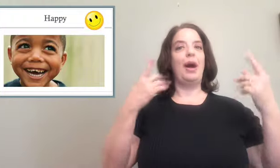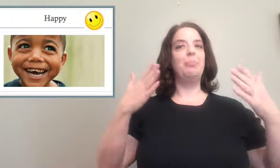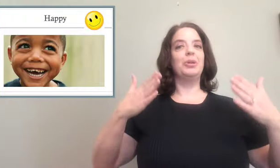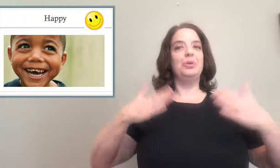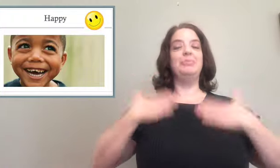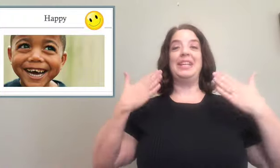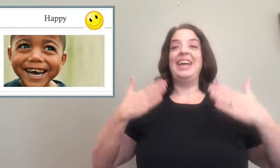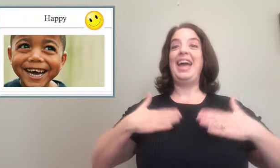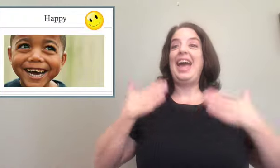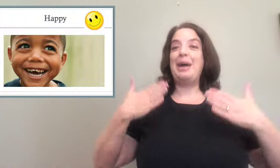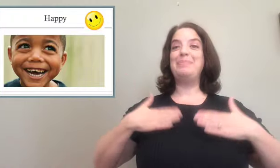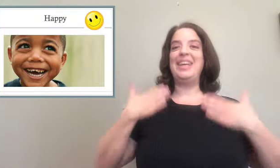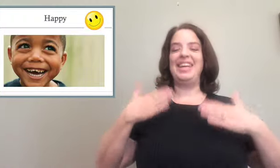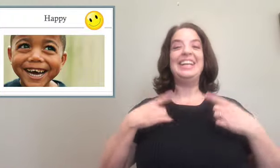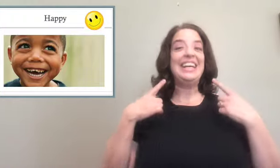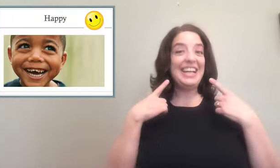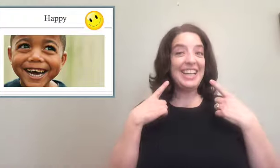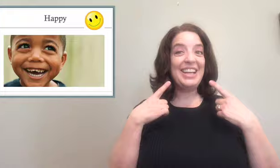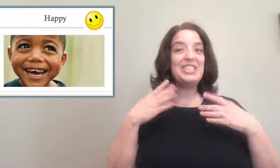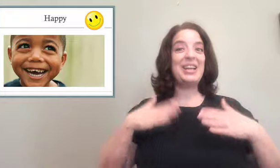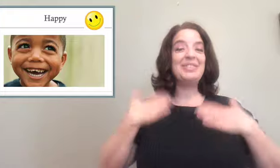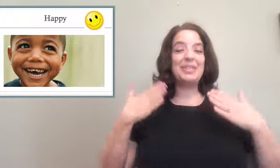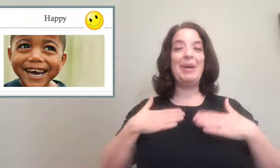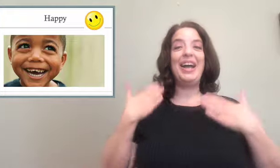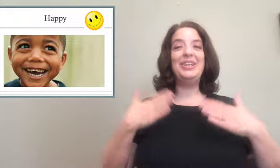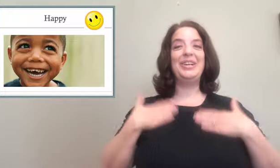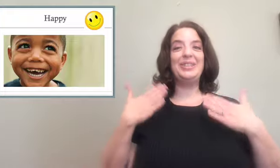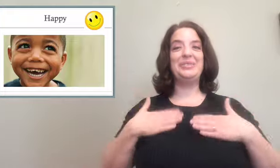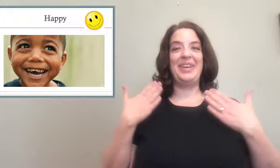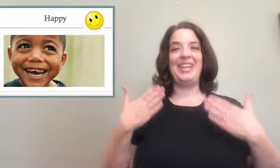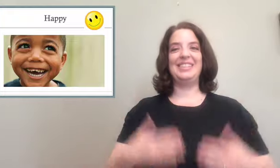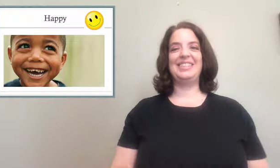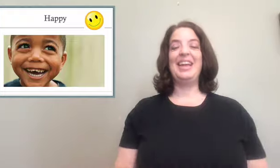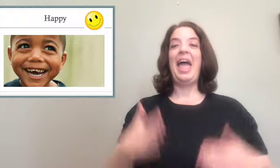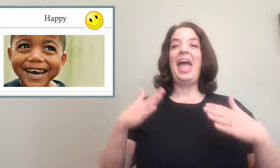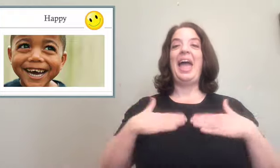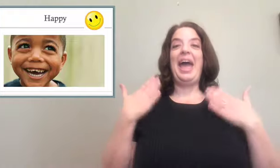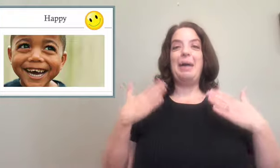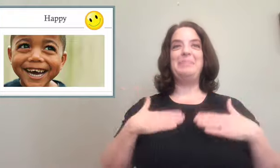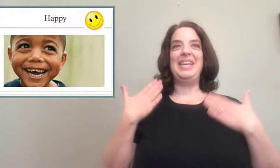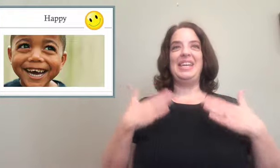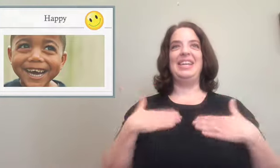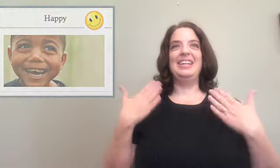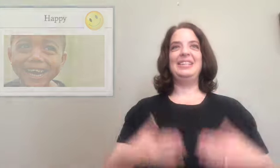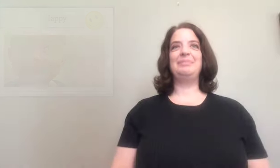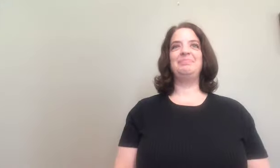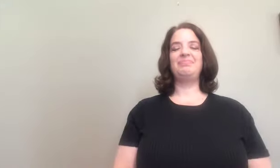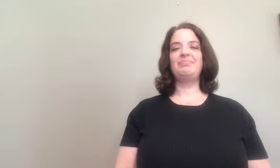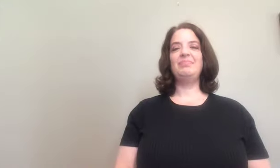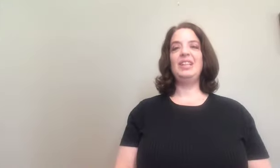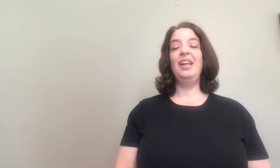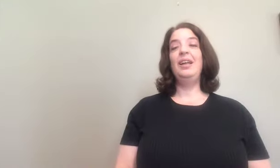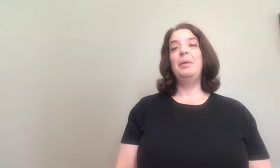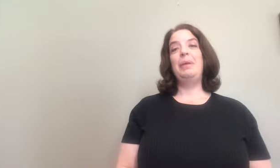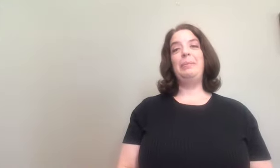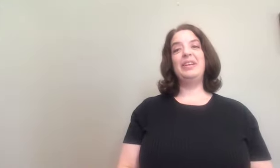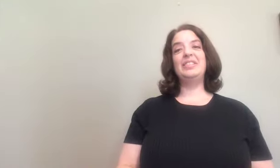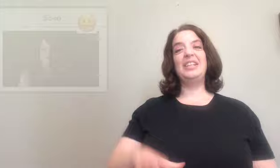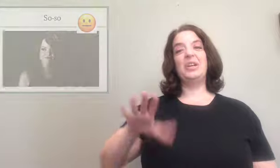upward movement. Happy. Again, should have a smile on your face. Happy. Maybe your day's